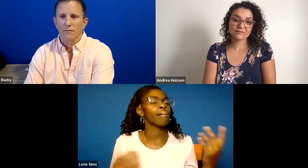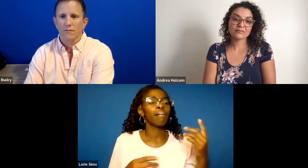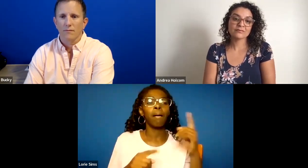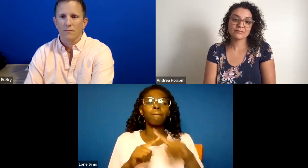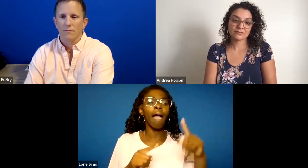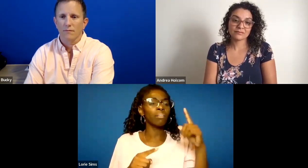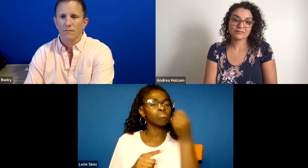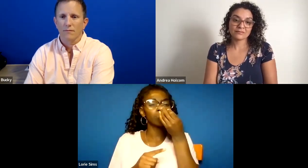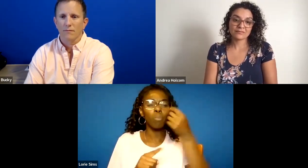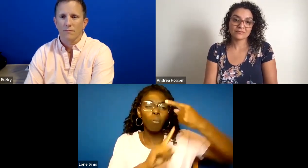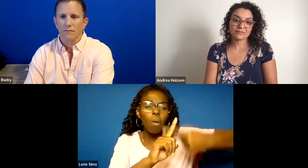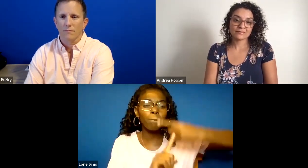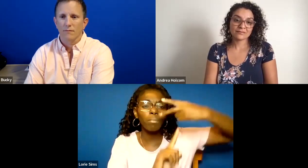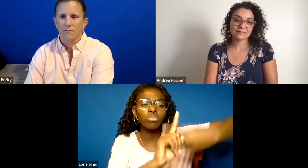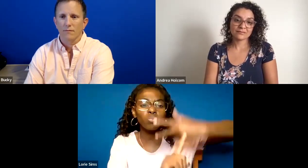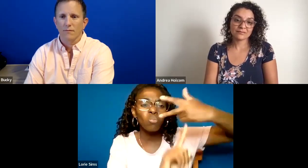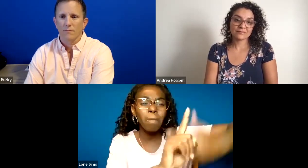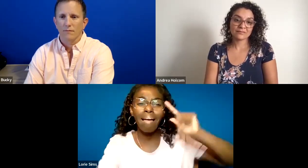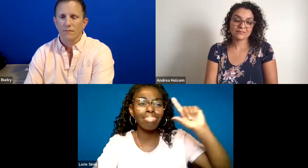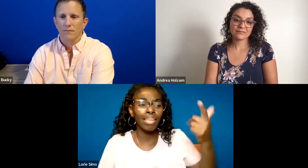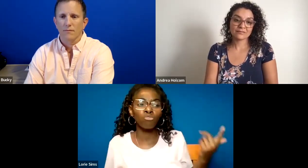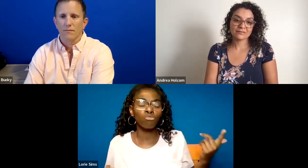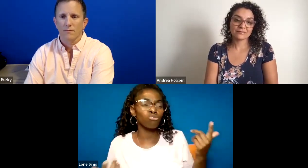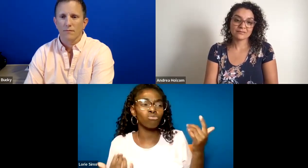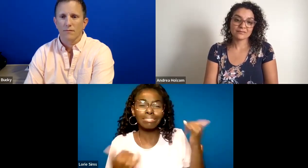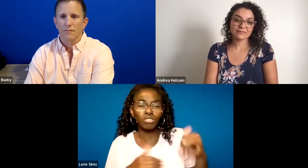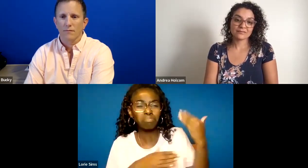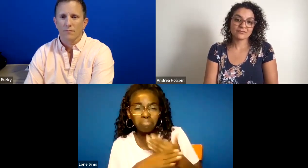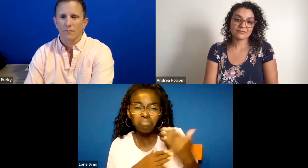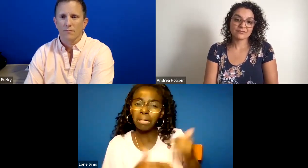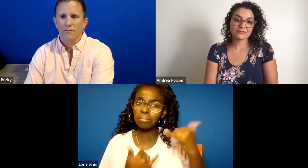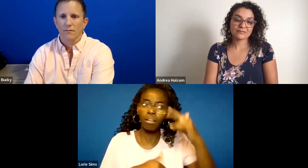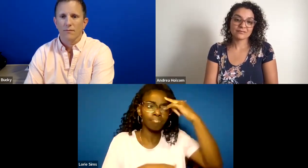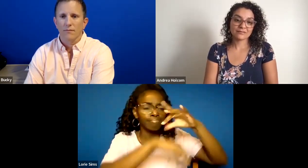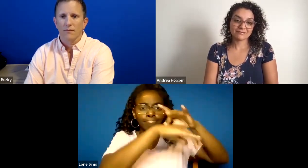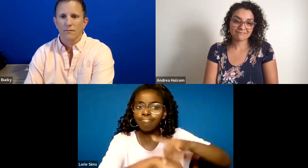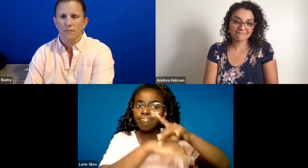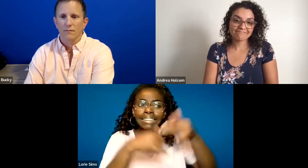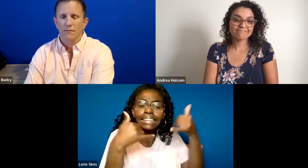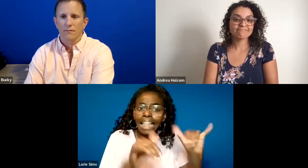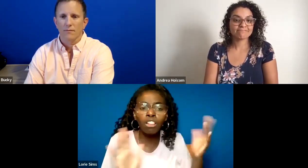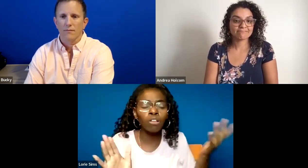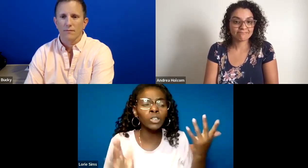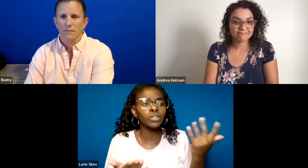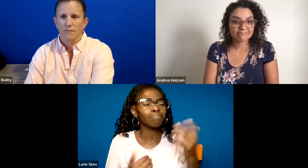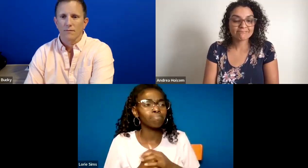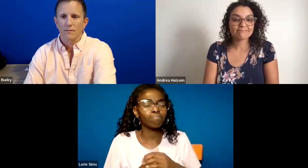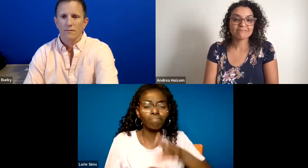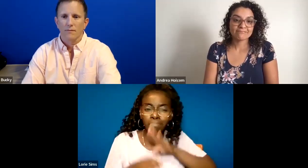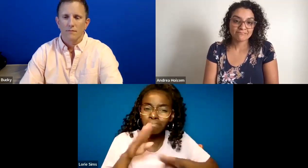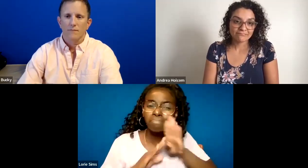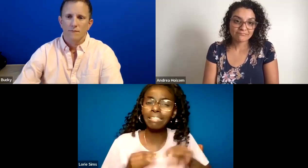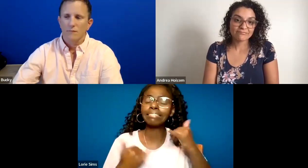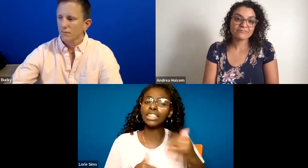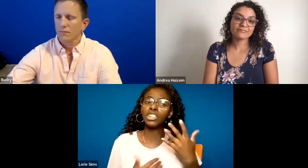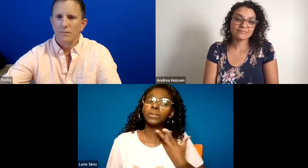find some work elsewhere. Just leave it alone. It's not for you. Don't attend to it. Yet and still, a month, 2 months, 3 months later, it was